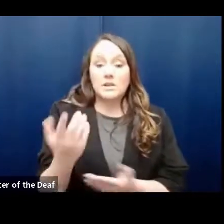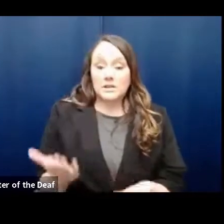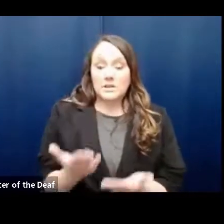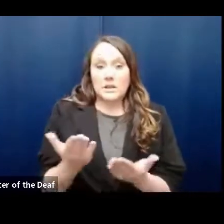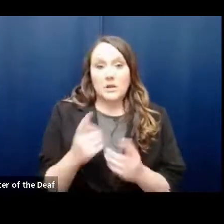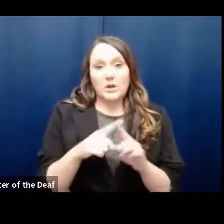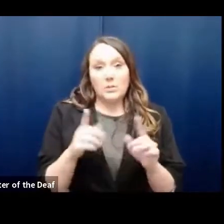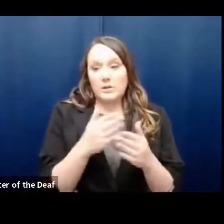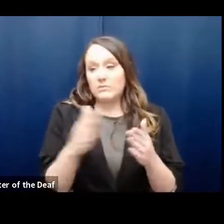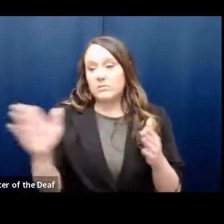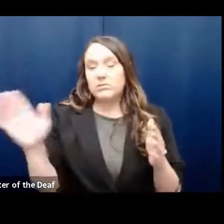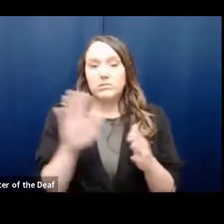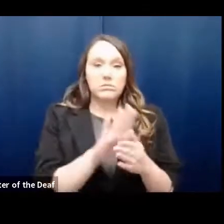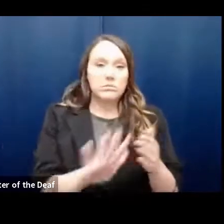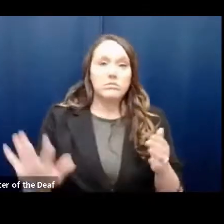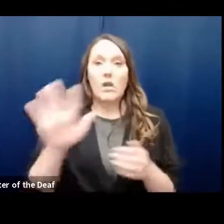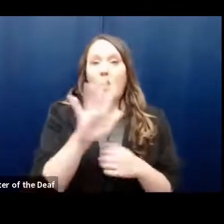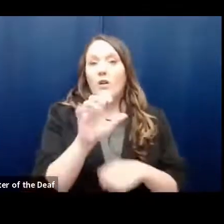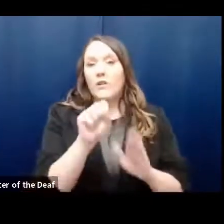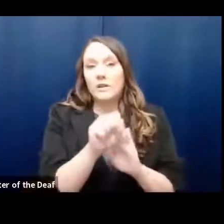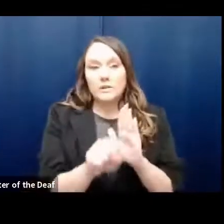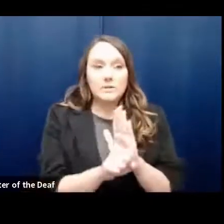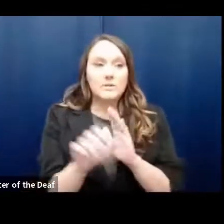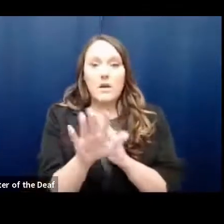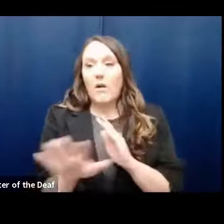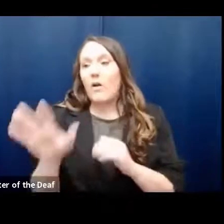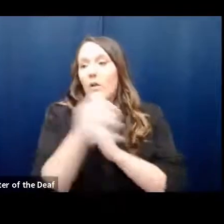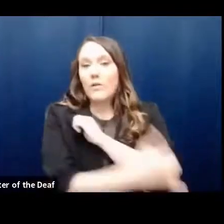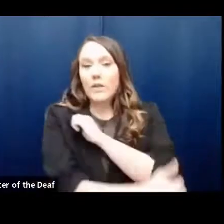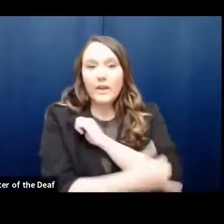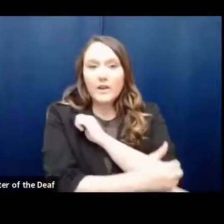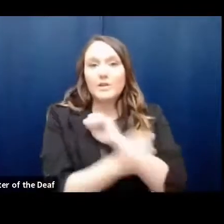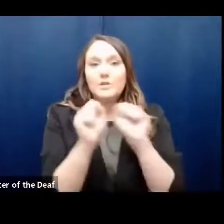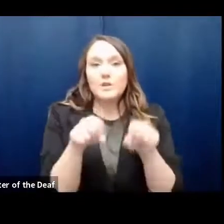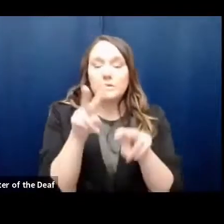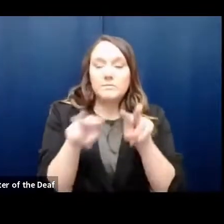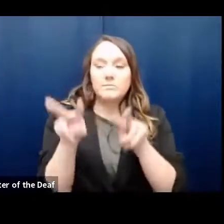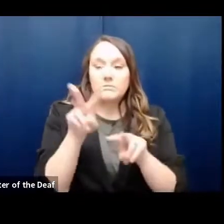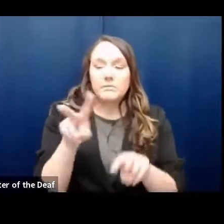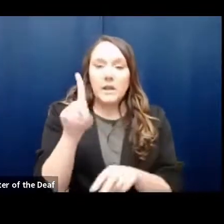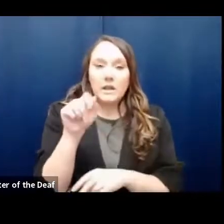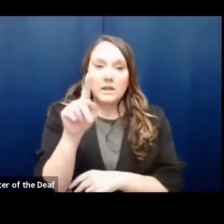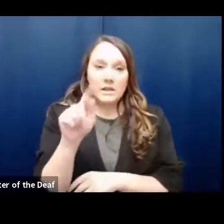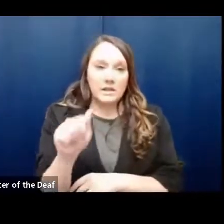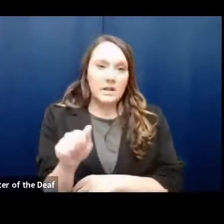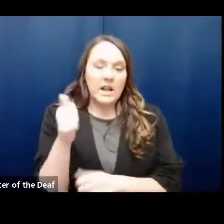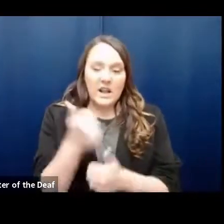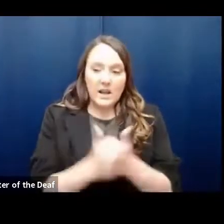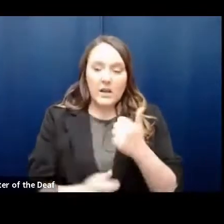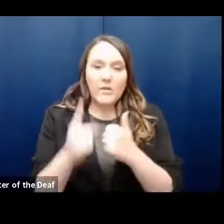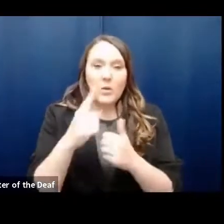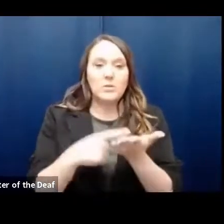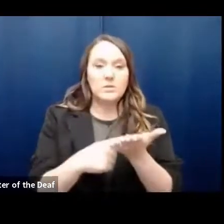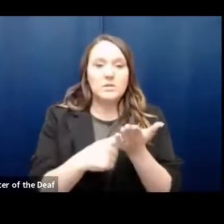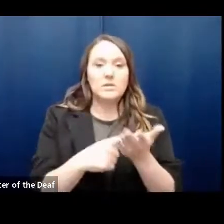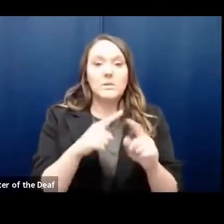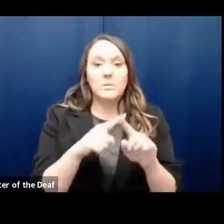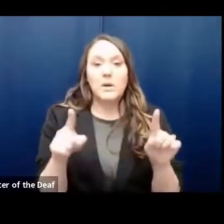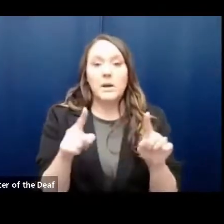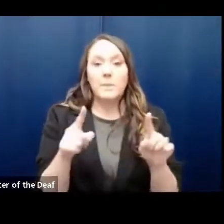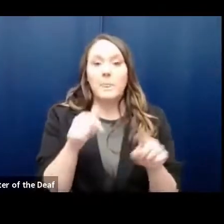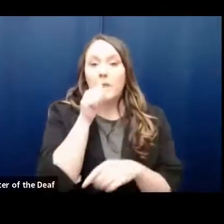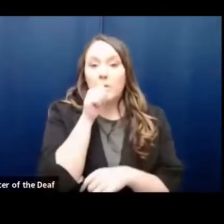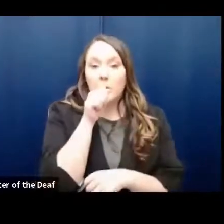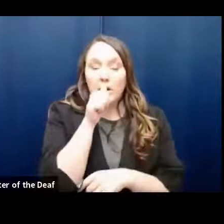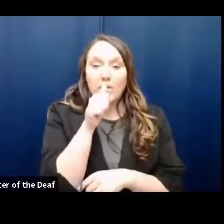across the state, across the country, you can look at the data, and public health officials are talking about this. It's those public or